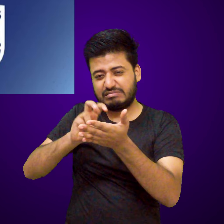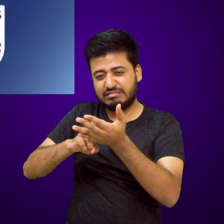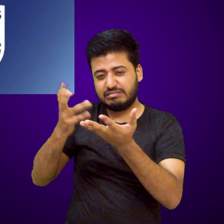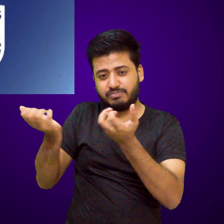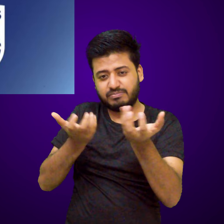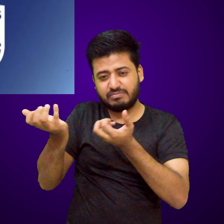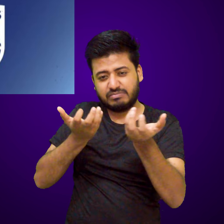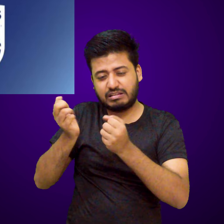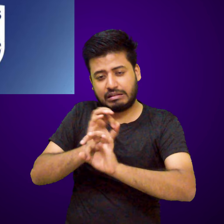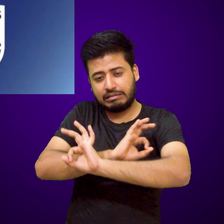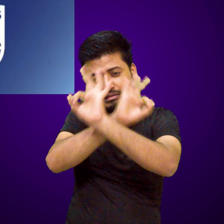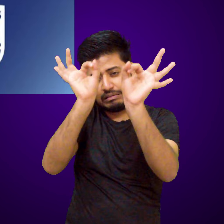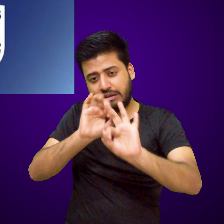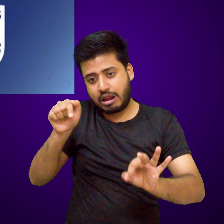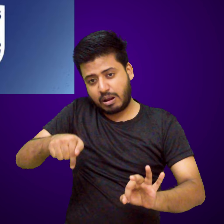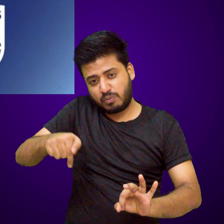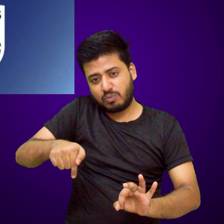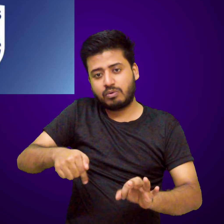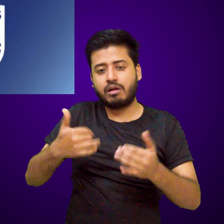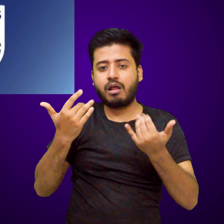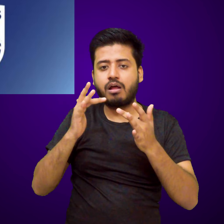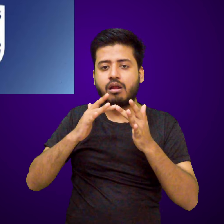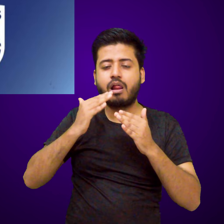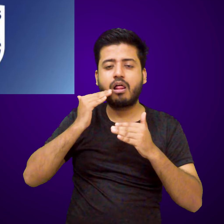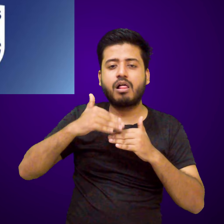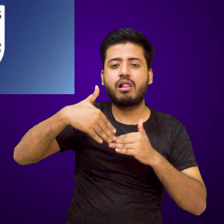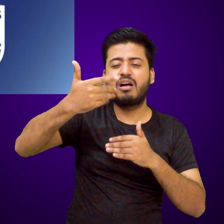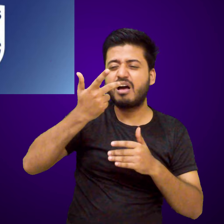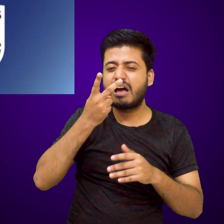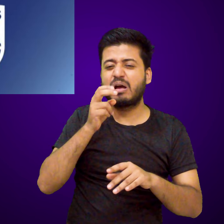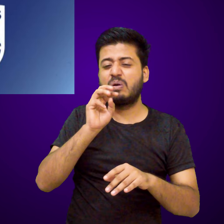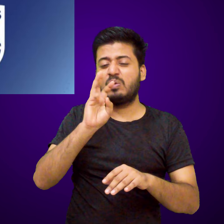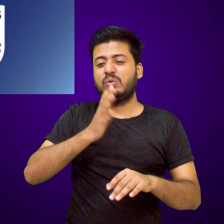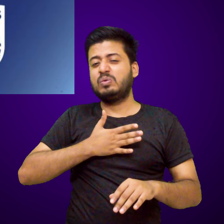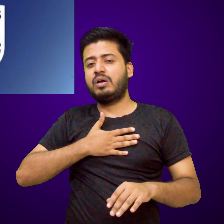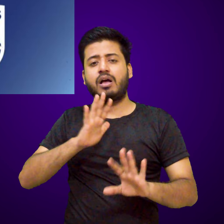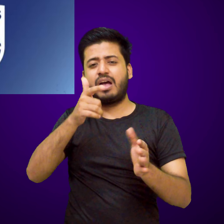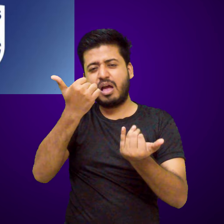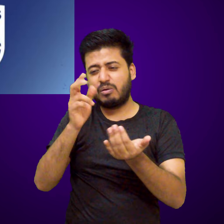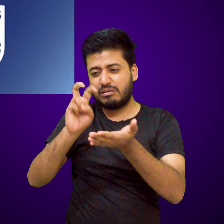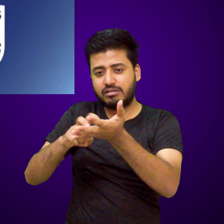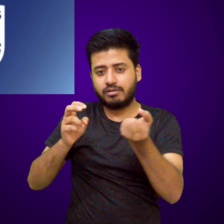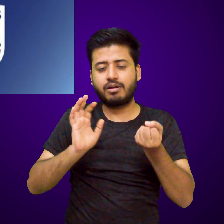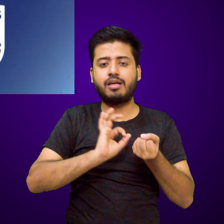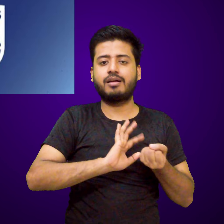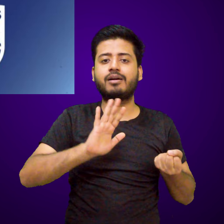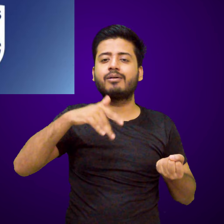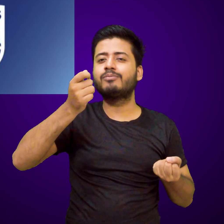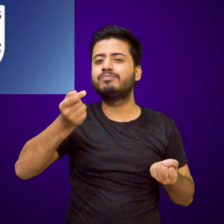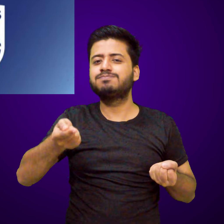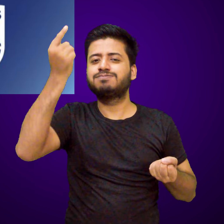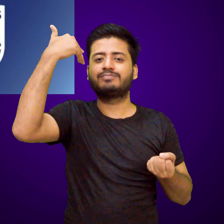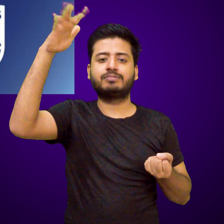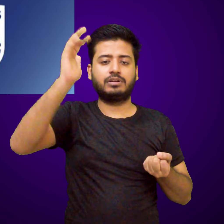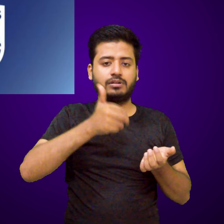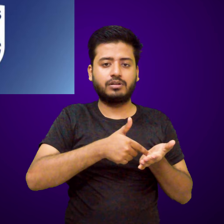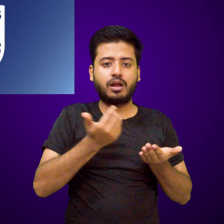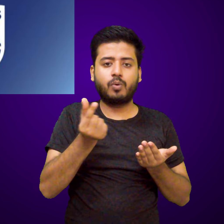September 23 to 4 October 2025. It features deep discounts across various categories, including